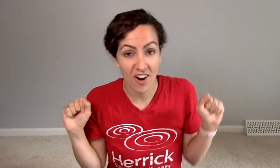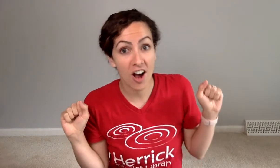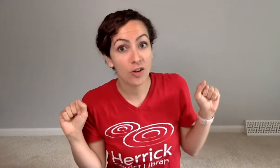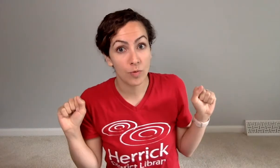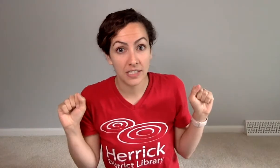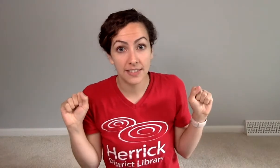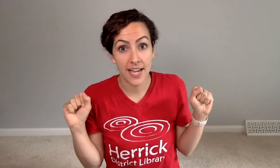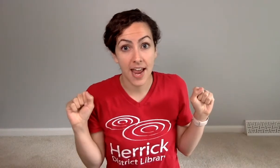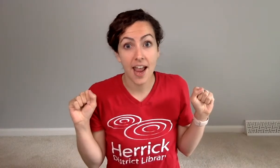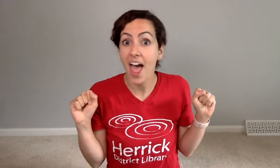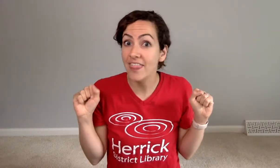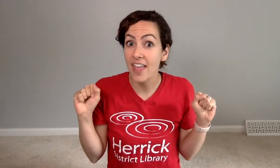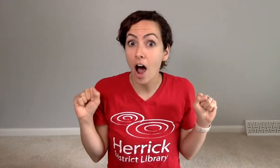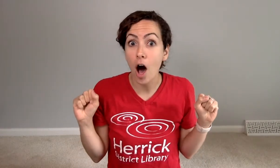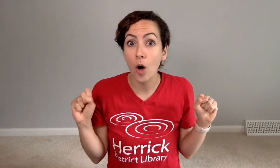frog one day, and they all went,